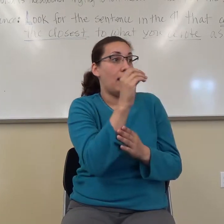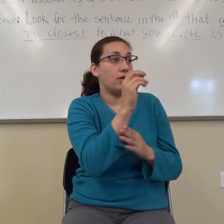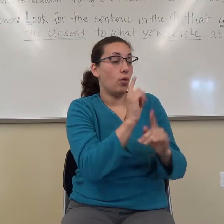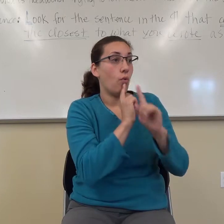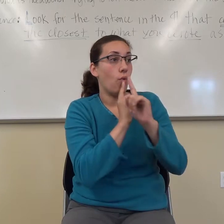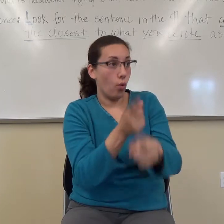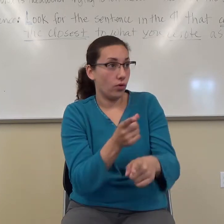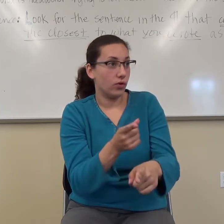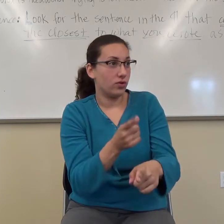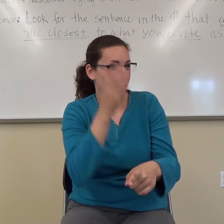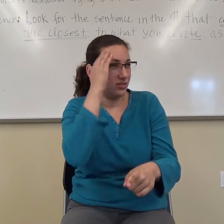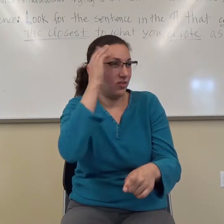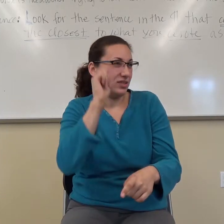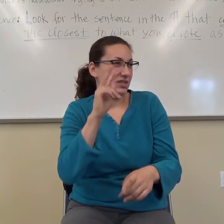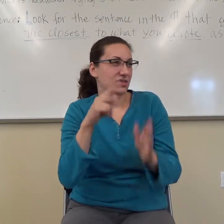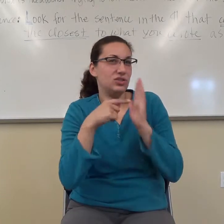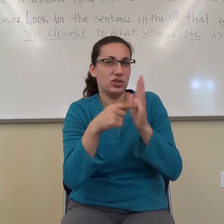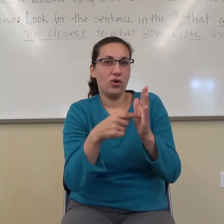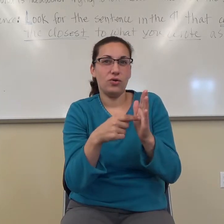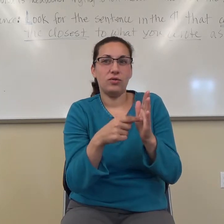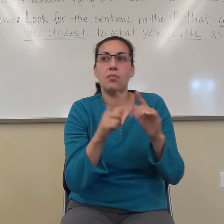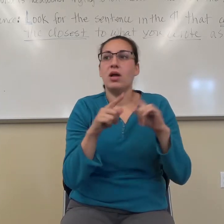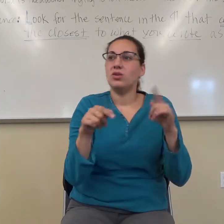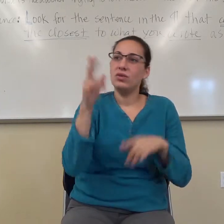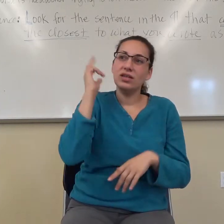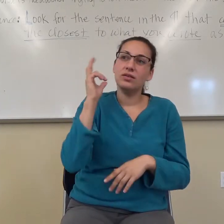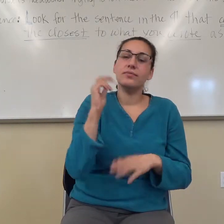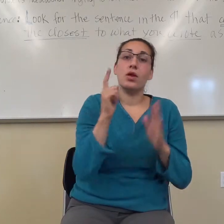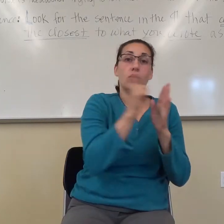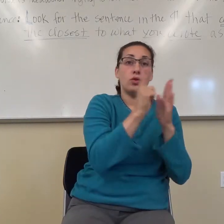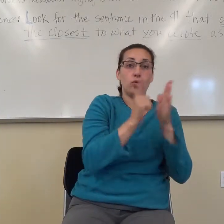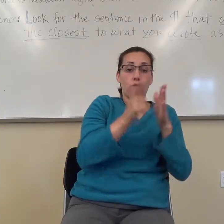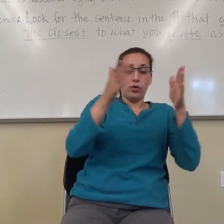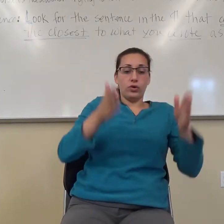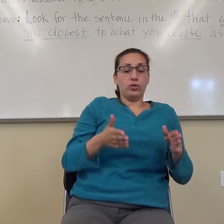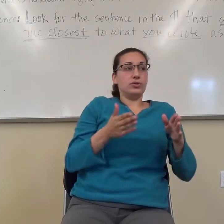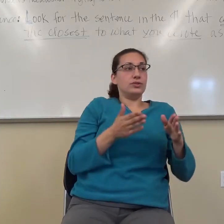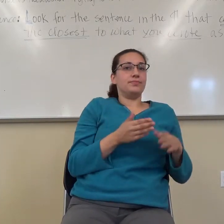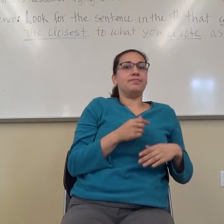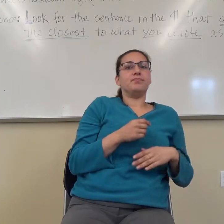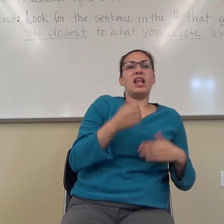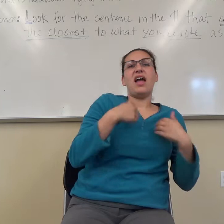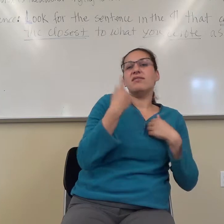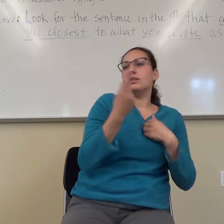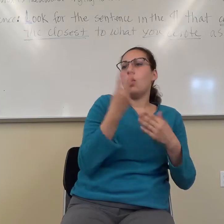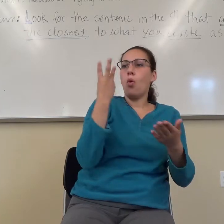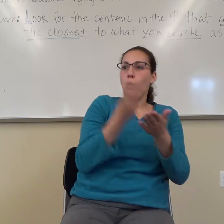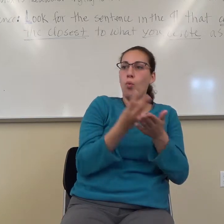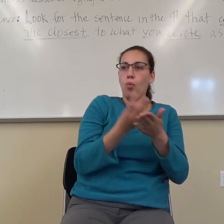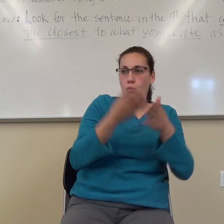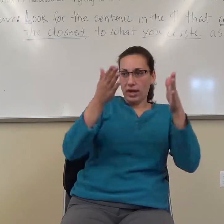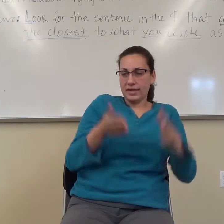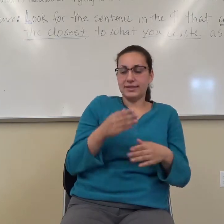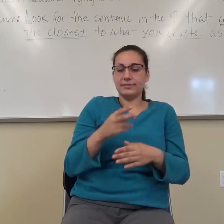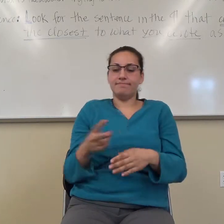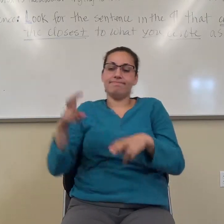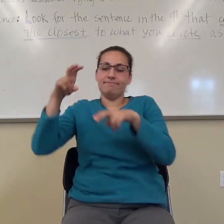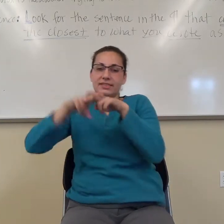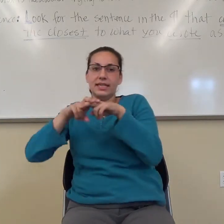Yeah, you've heard it there. The lawyers, they get somebody up there on the witness stand, and the witness starts saying something, and the other